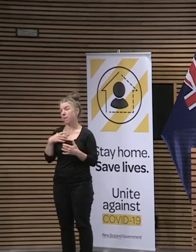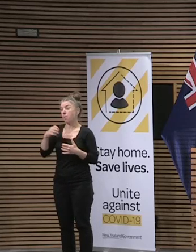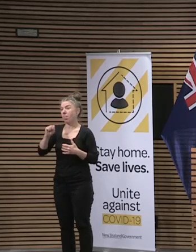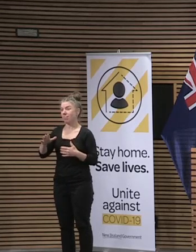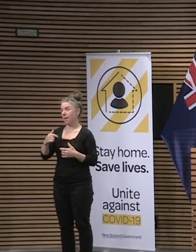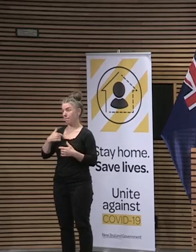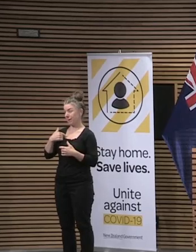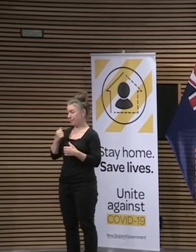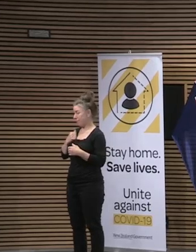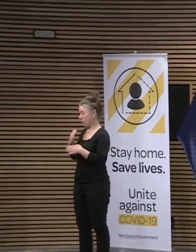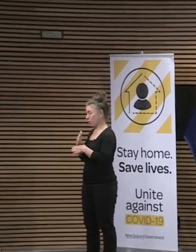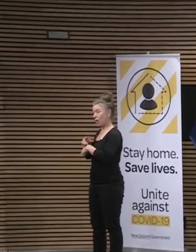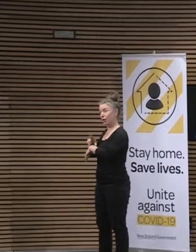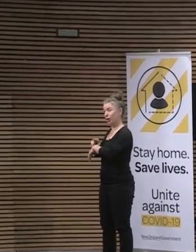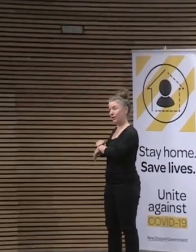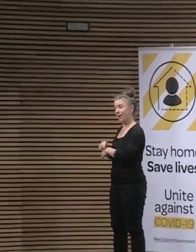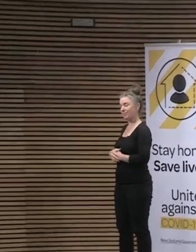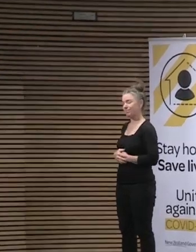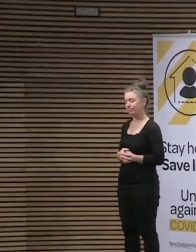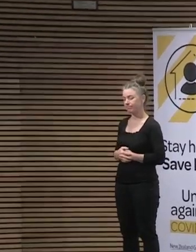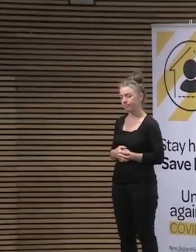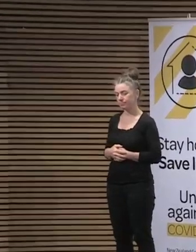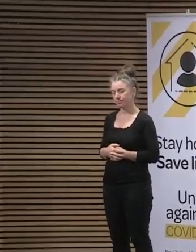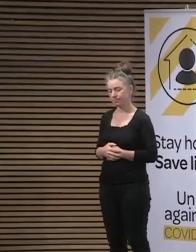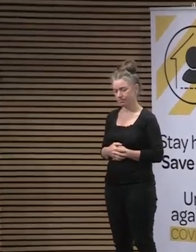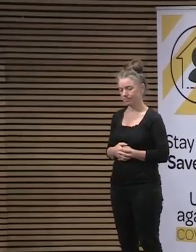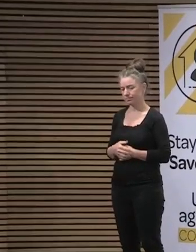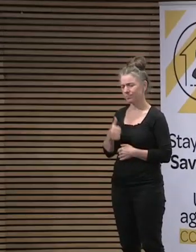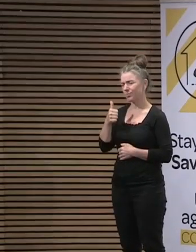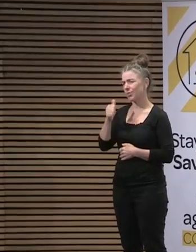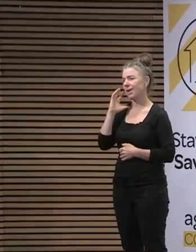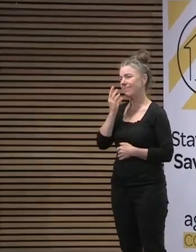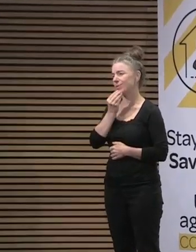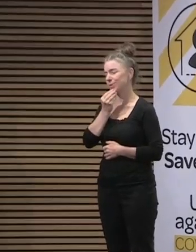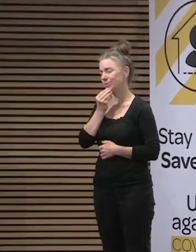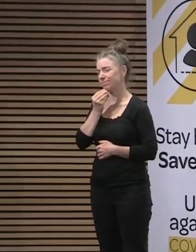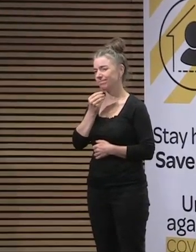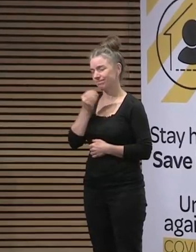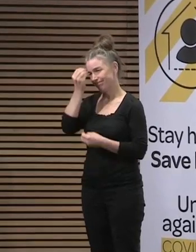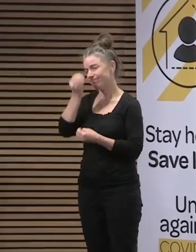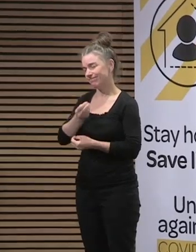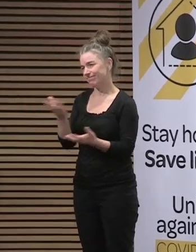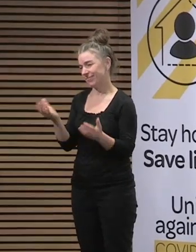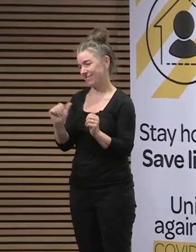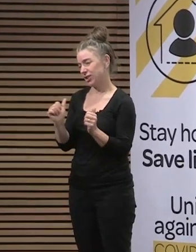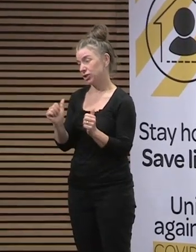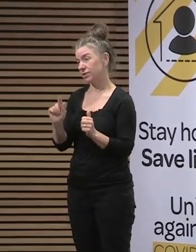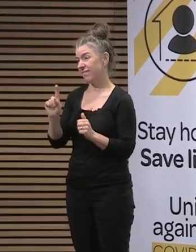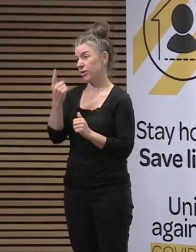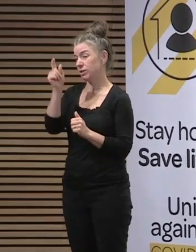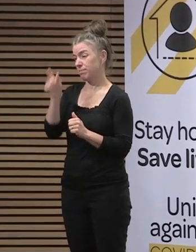Thank you. Over to you, Prime Minister. Thank you, Director General. Good afternoon. As you've just heard, we have had our first death